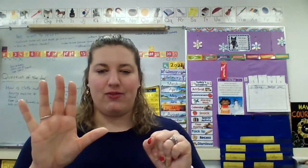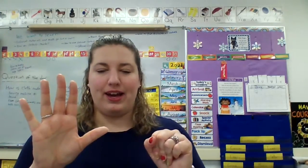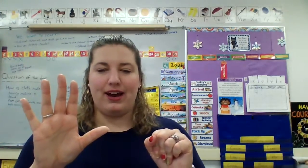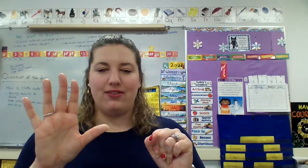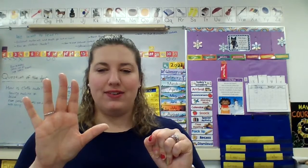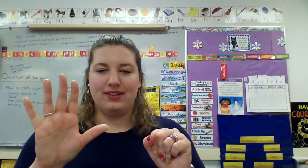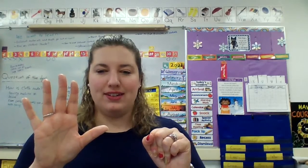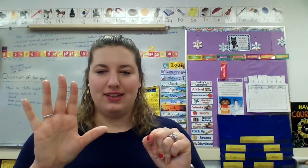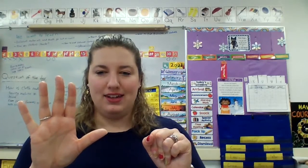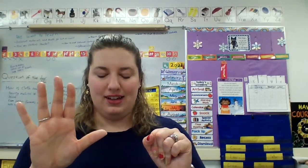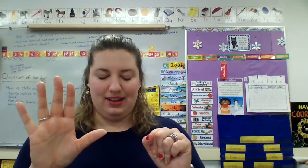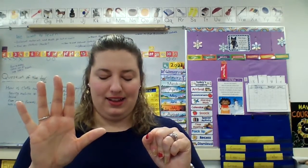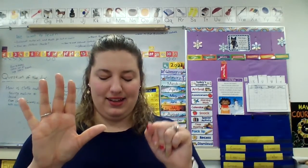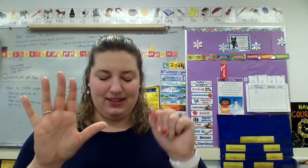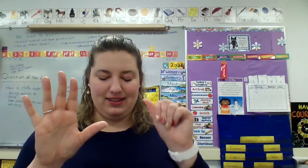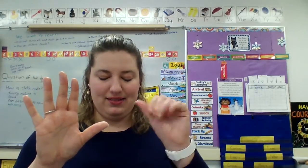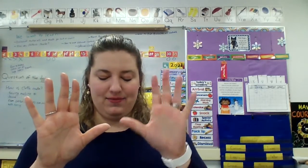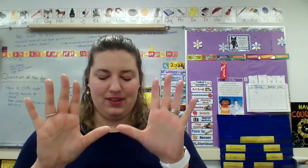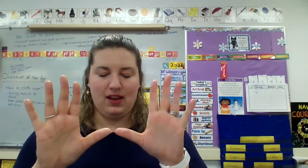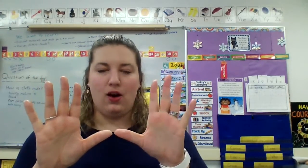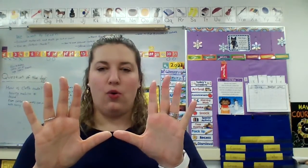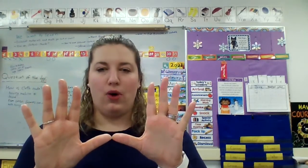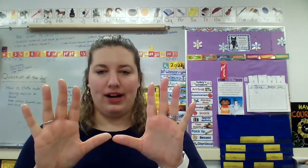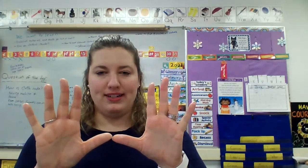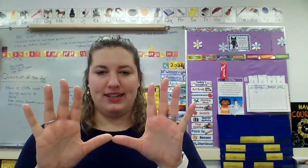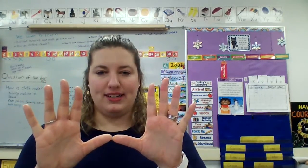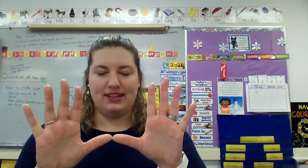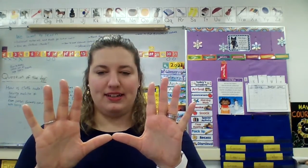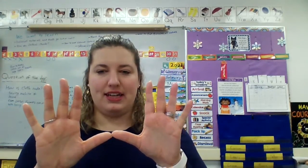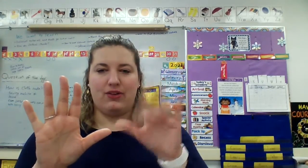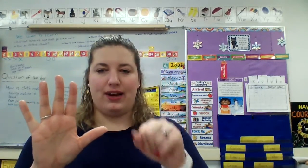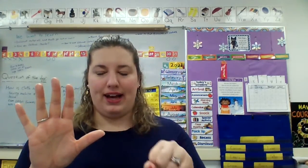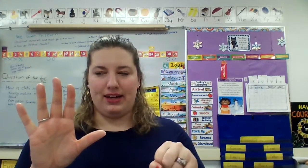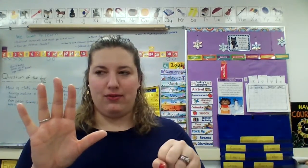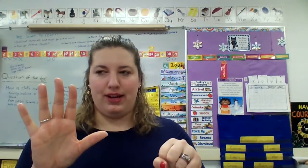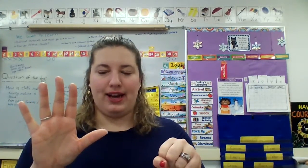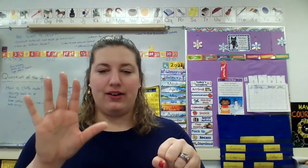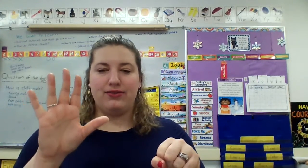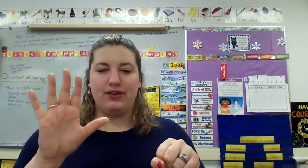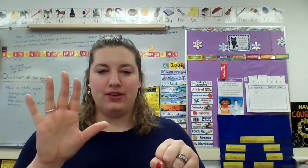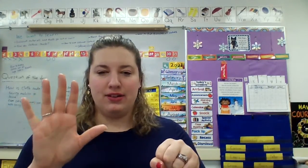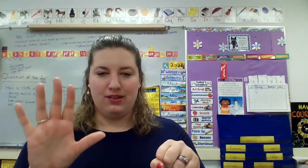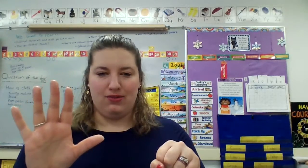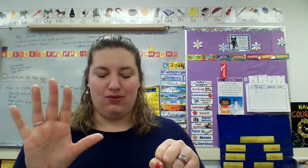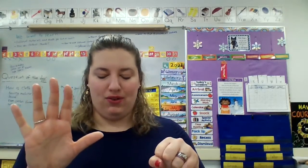we have list. Wanted, take away add and we have want.